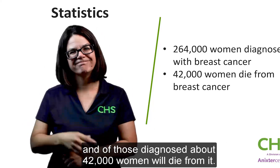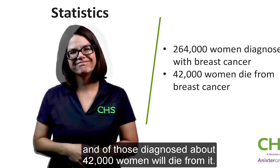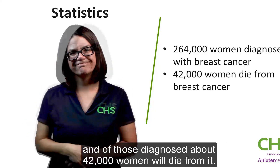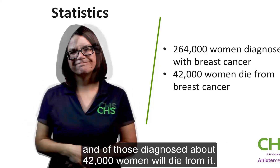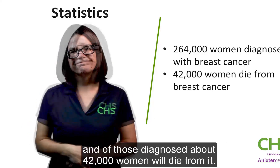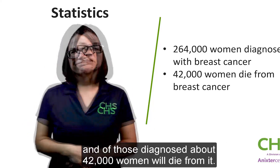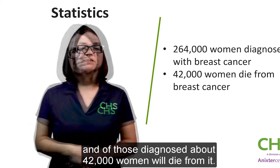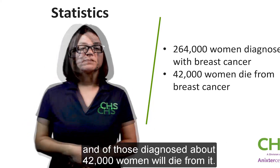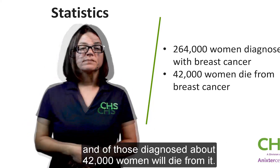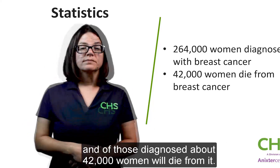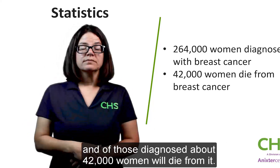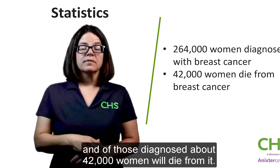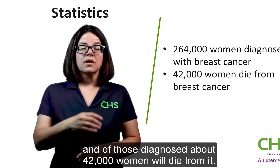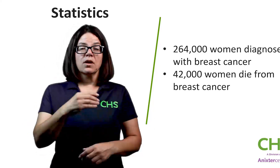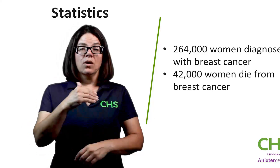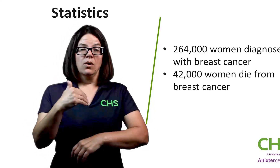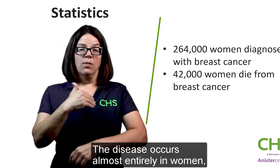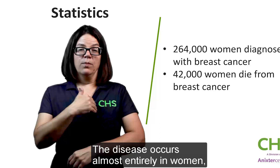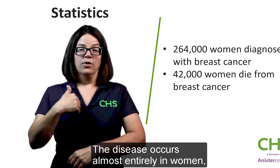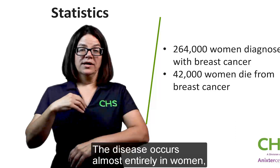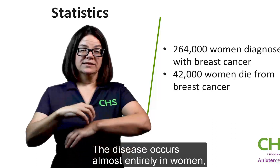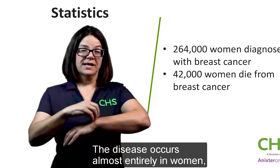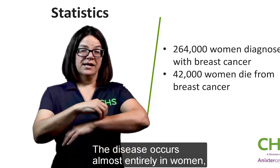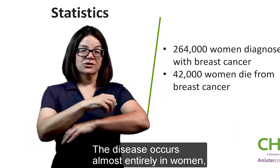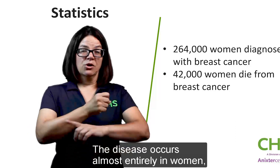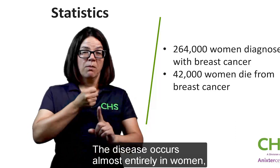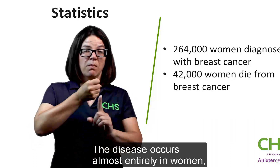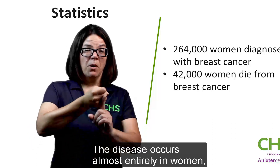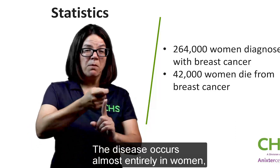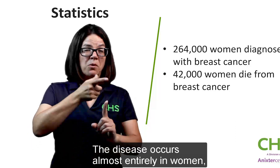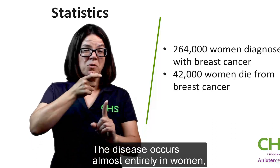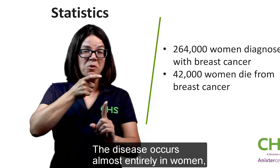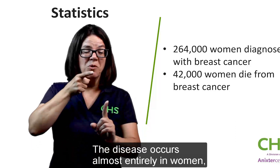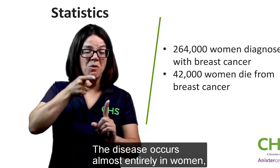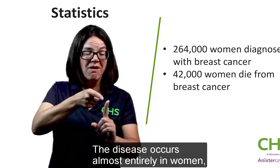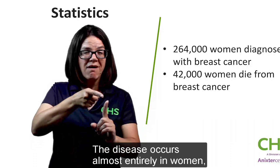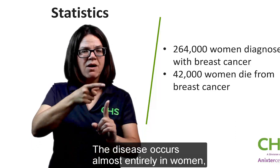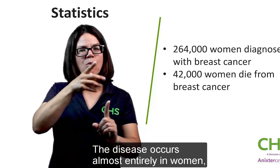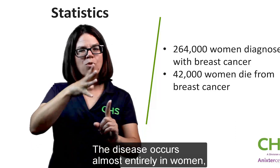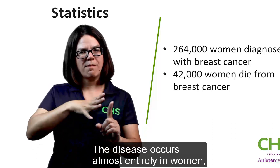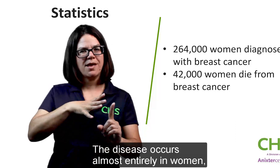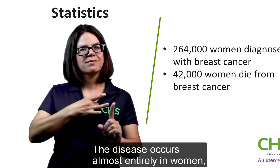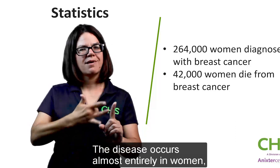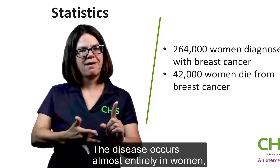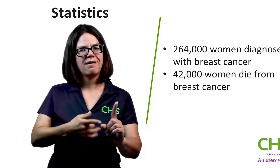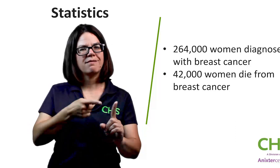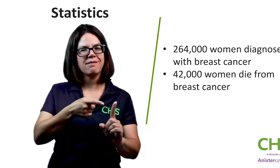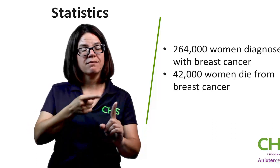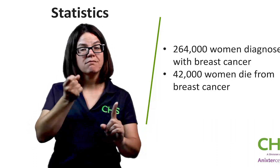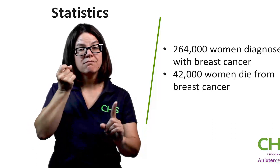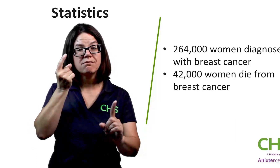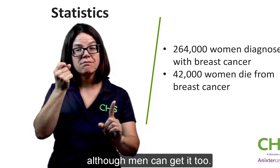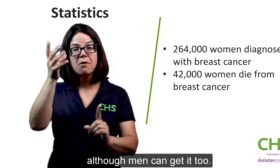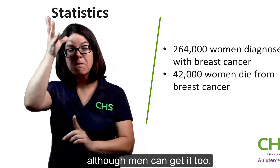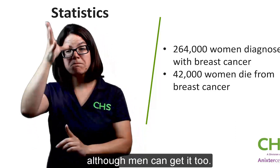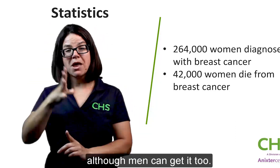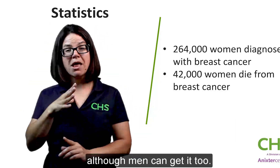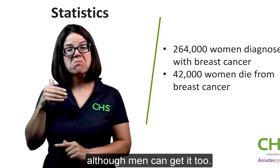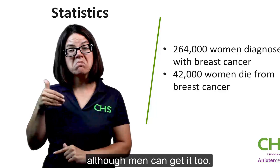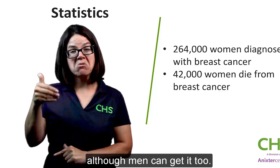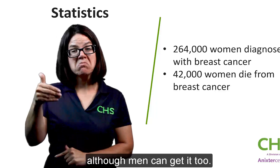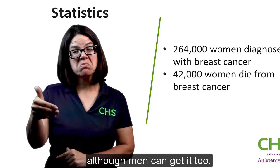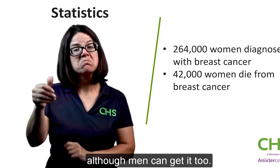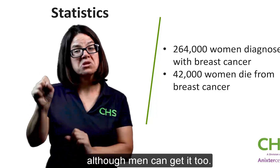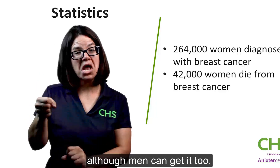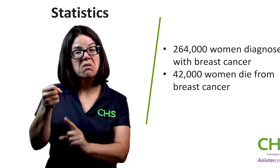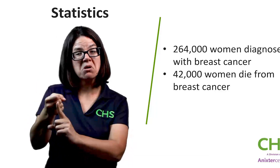42,000 women will die from it. The disease occurs almost entirely in women, although men